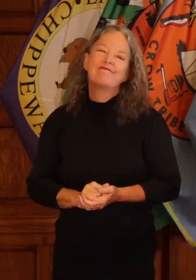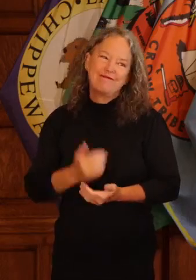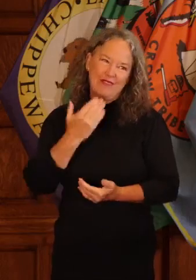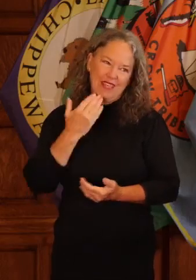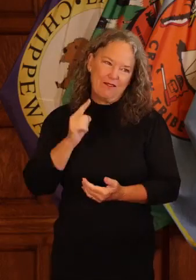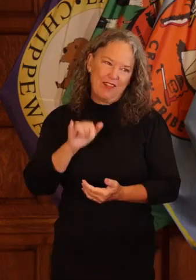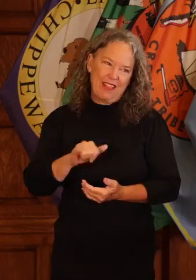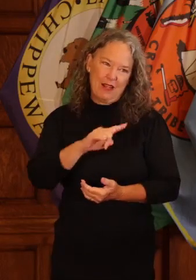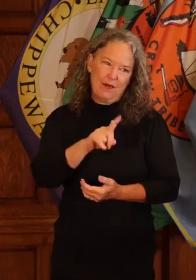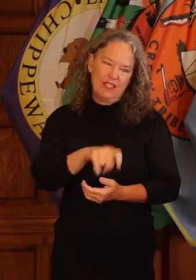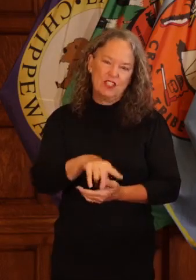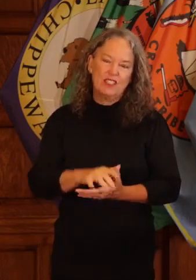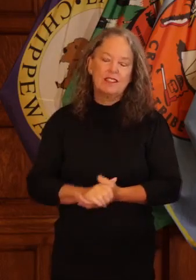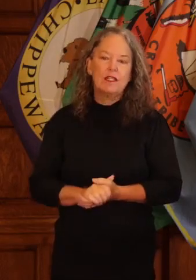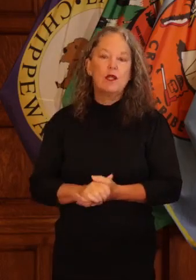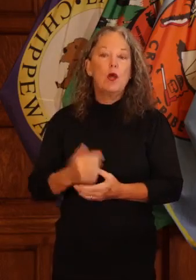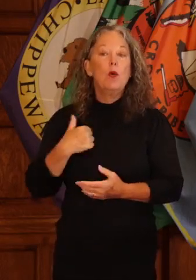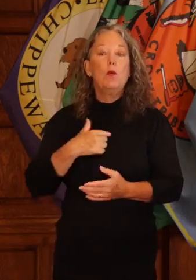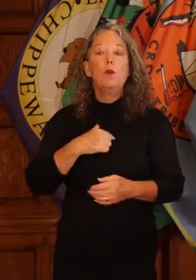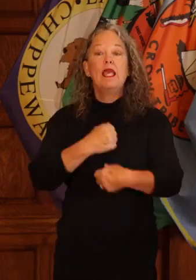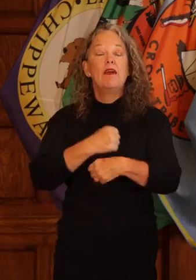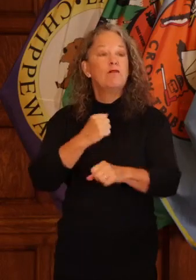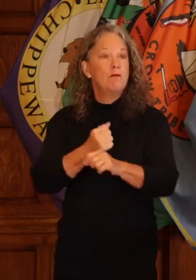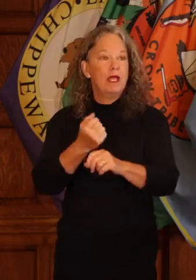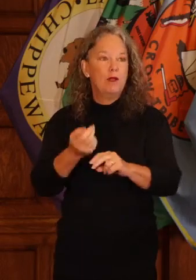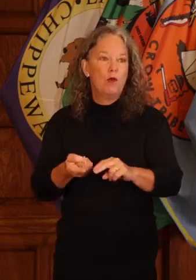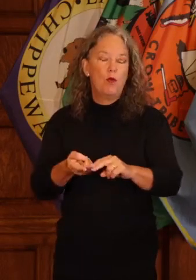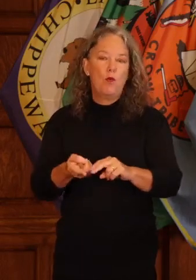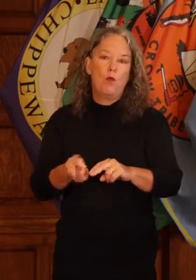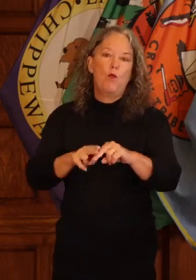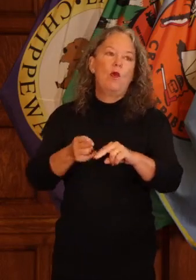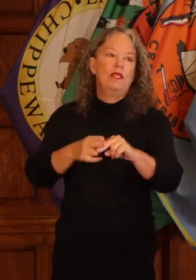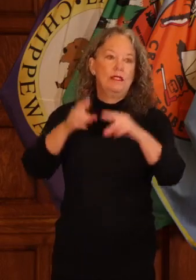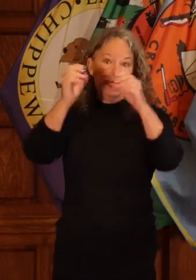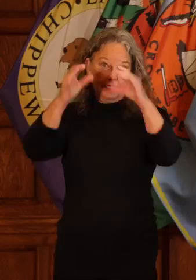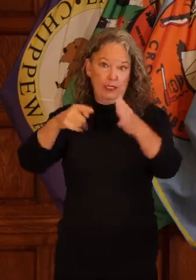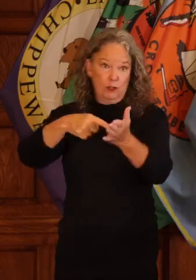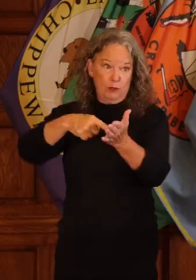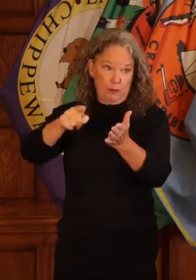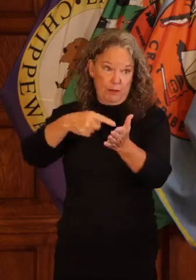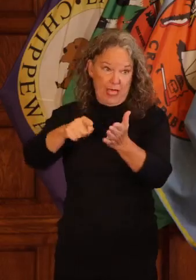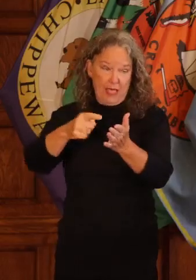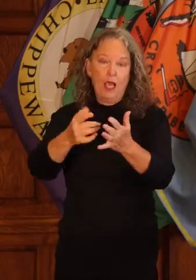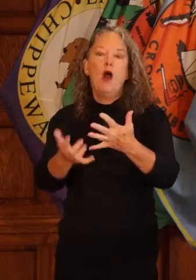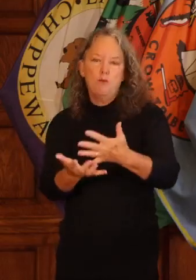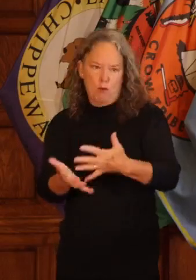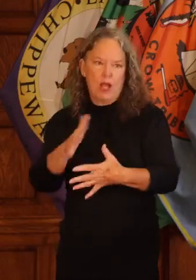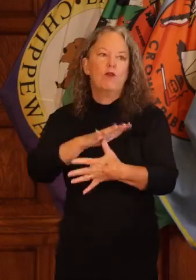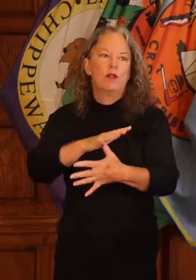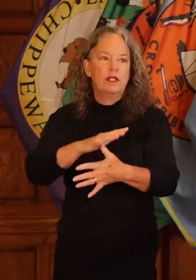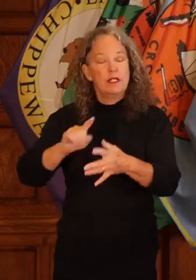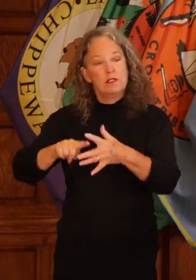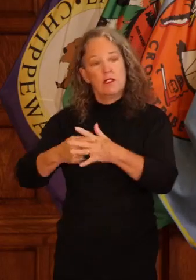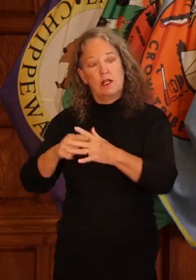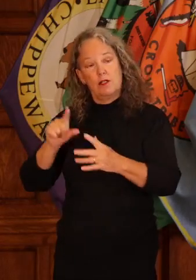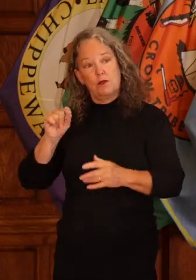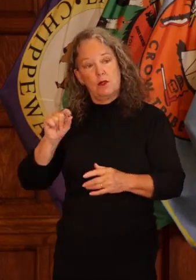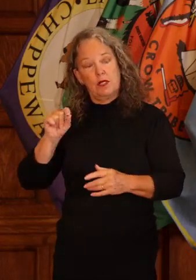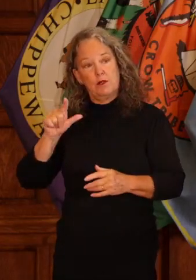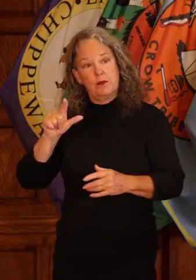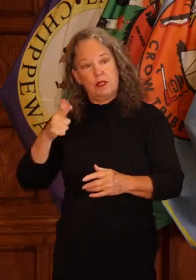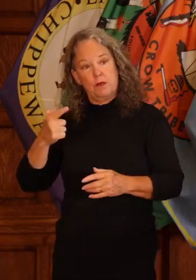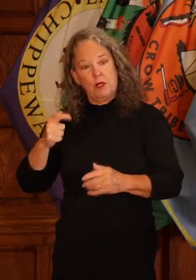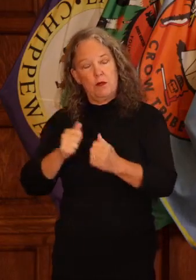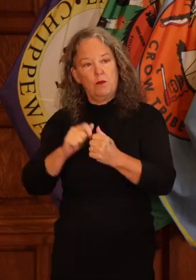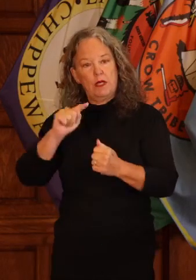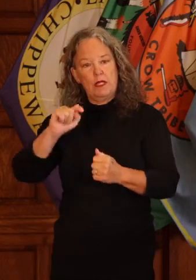you for the question. We've made raising teacher pay a real priority. We started with the TEACH Act in 2021. We expanded